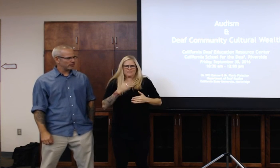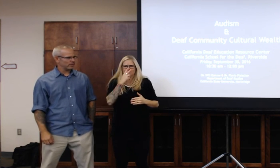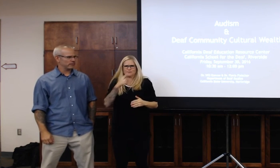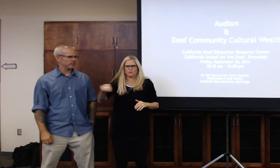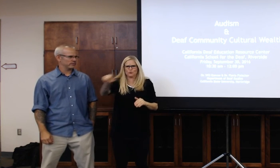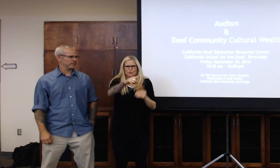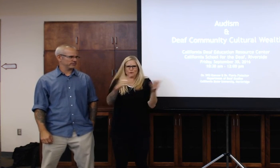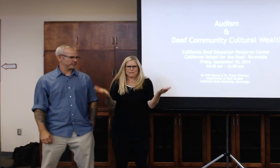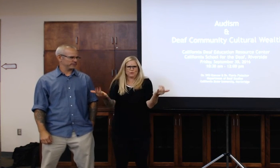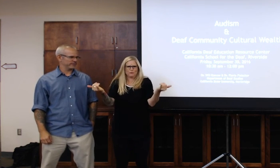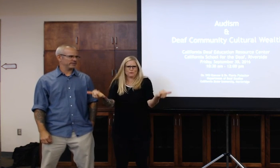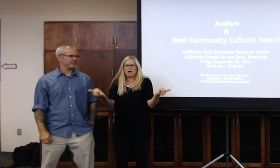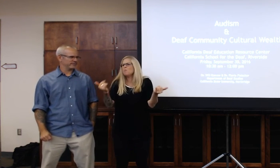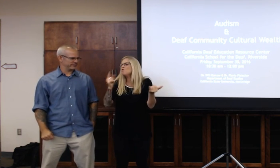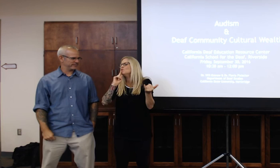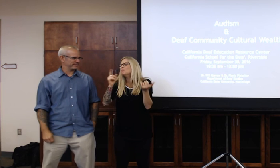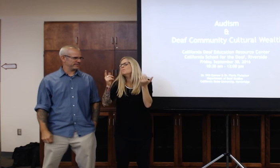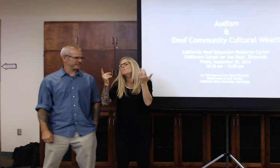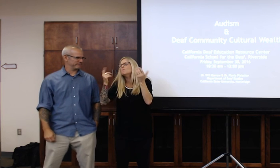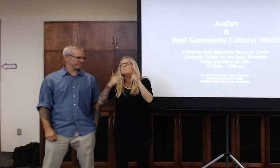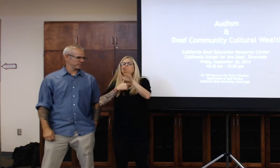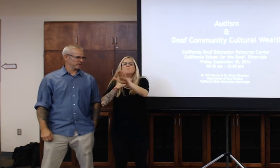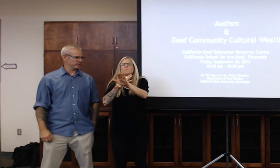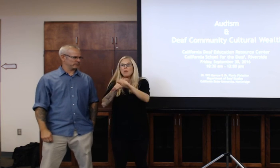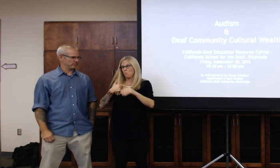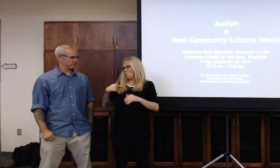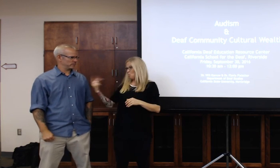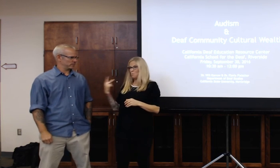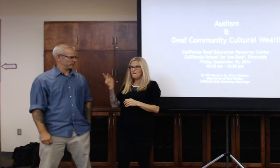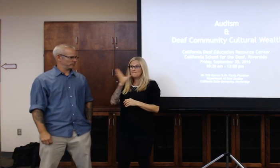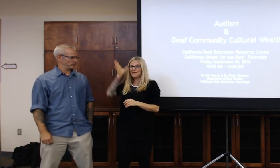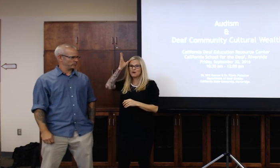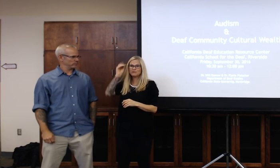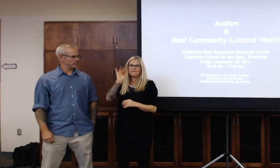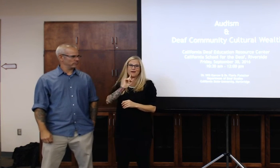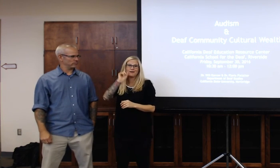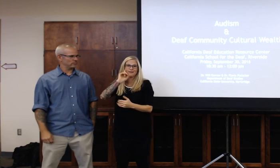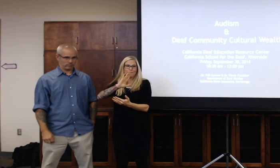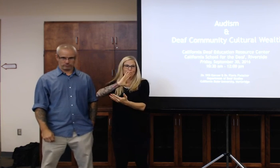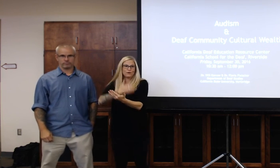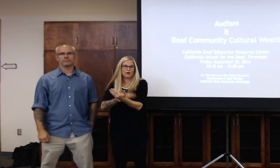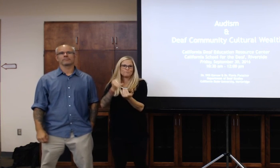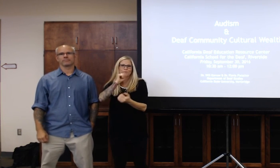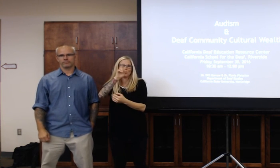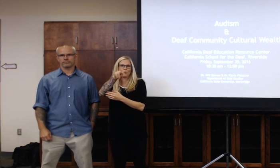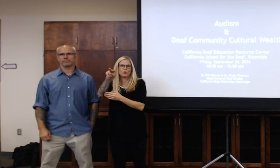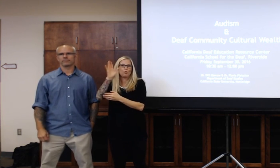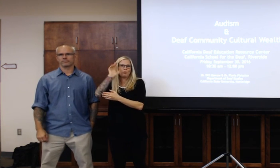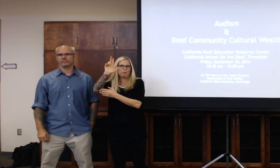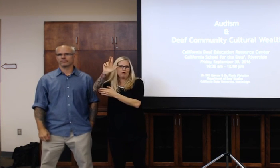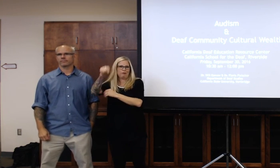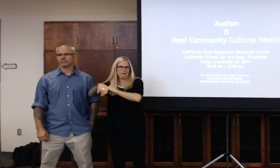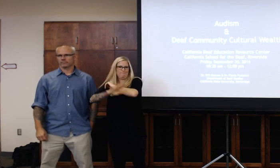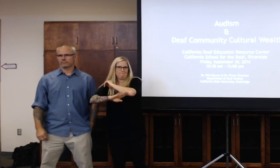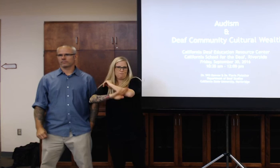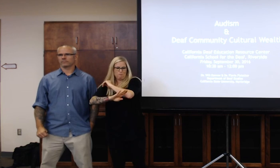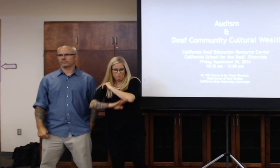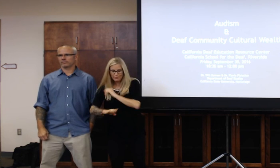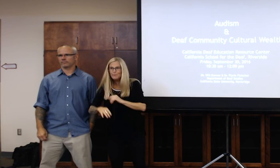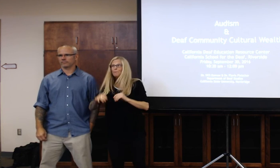we are thrilled to see you here today. But I was just curious. We are parents of a deaf child who is the age of 22, will be 23